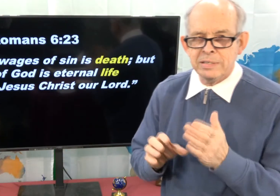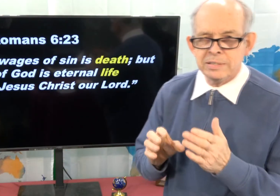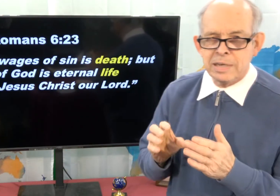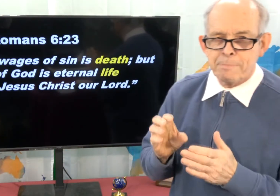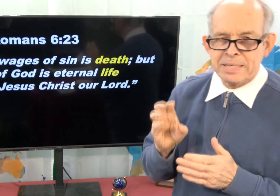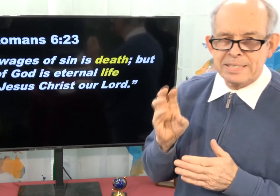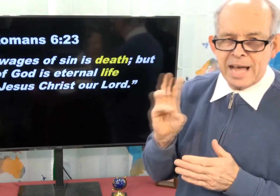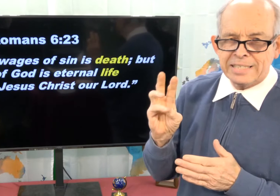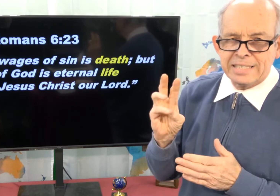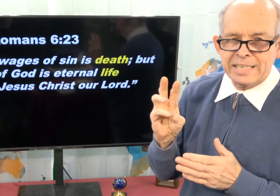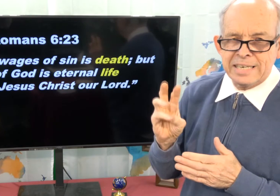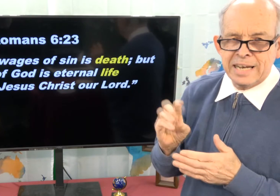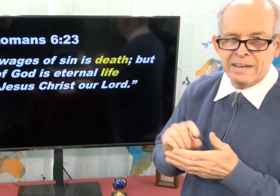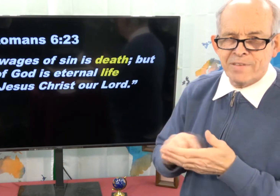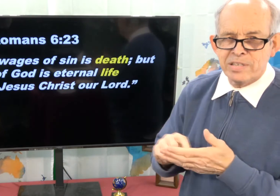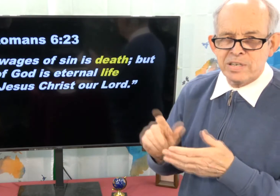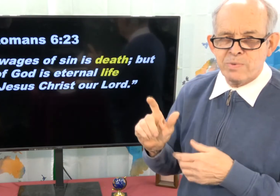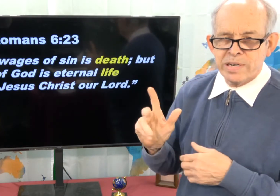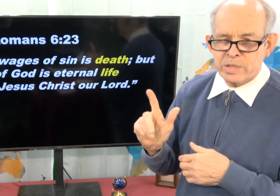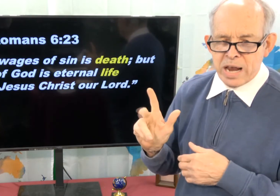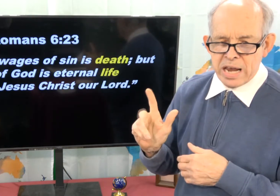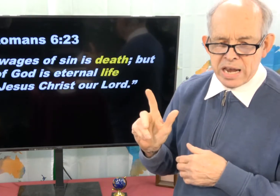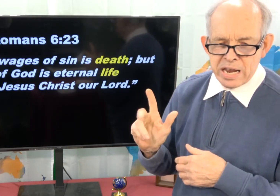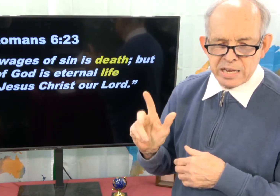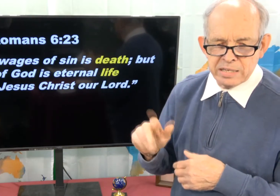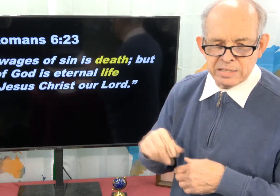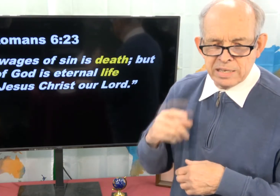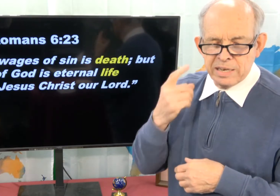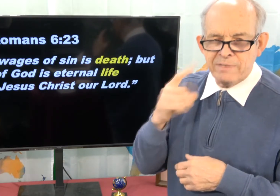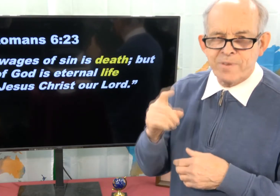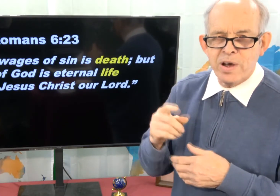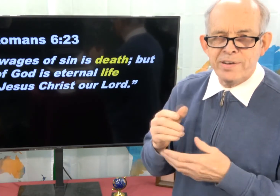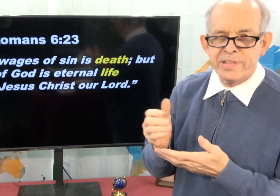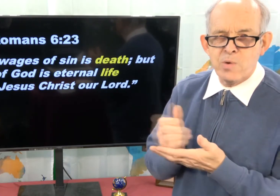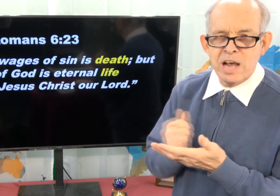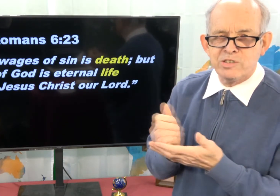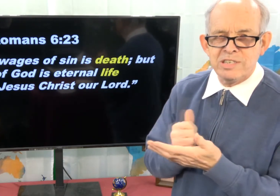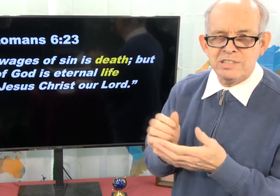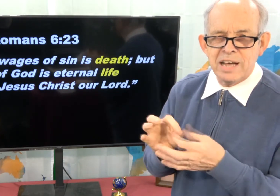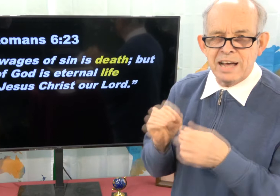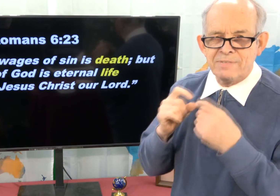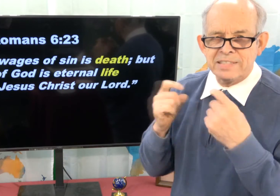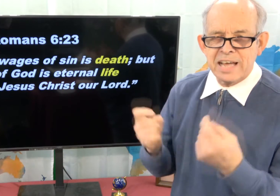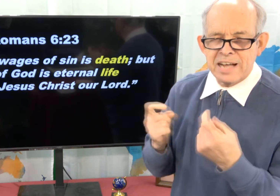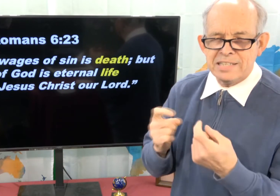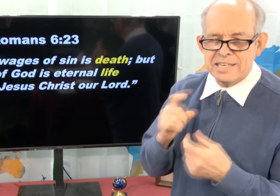Romans chapter 6, verse 23. For the wages of sin